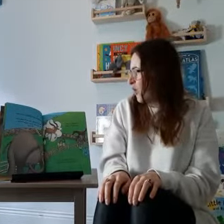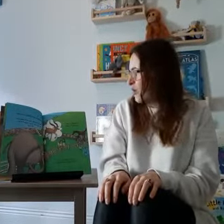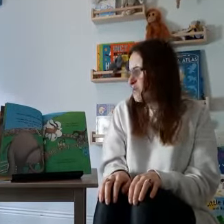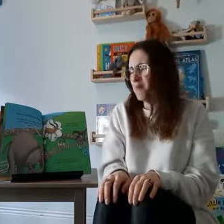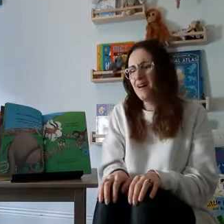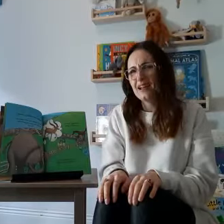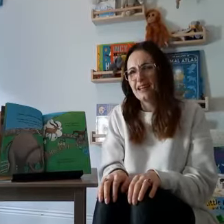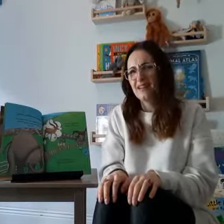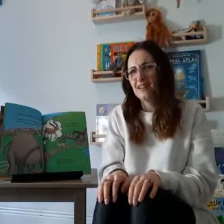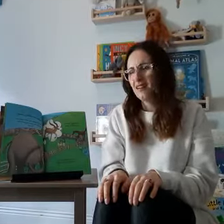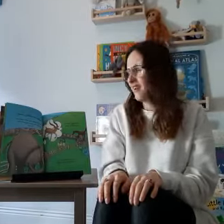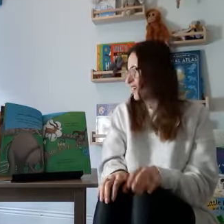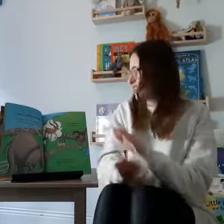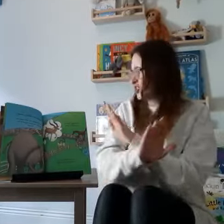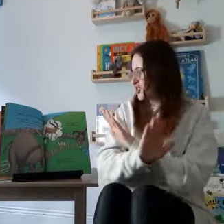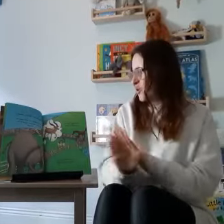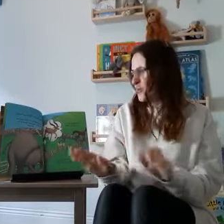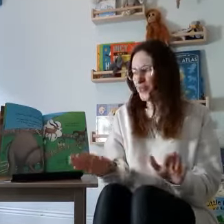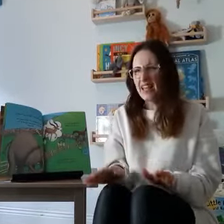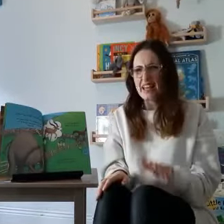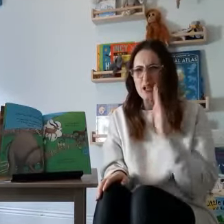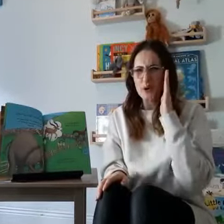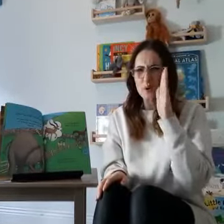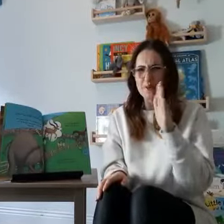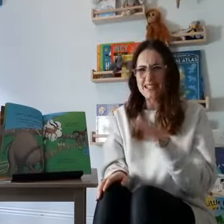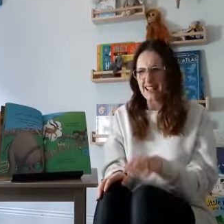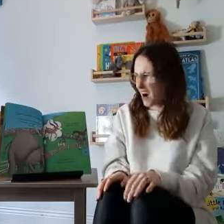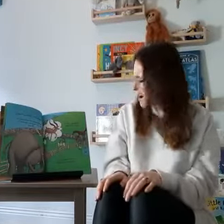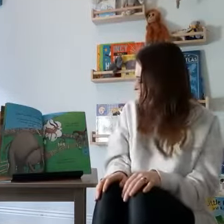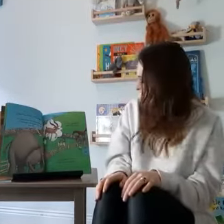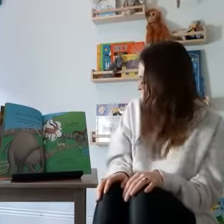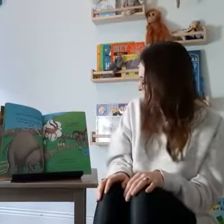oh my, don't they look bizarre?